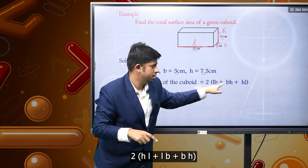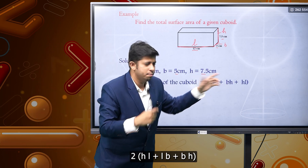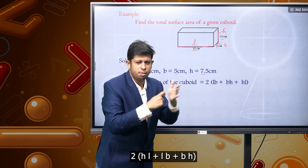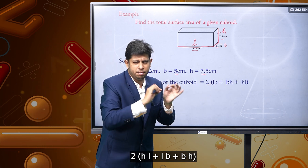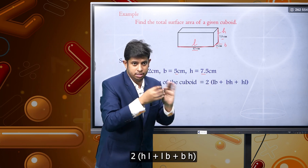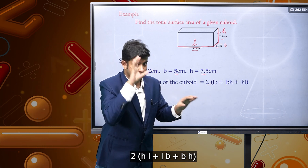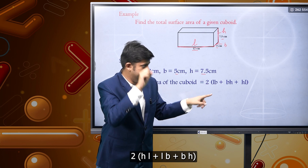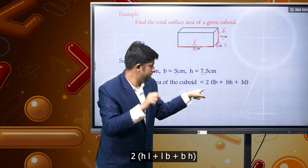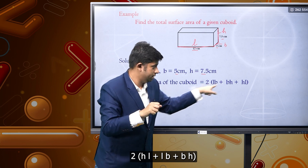HL.